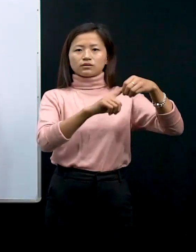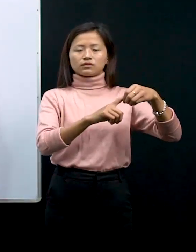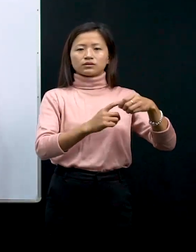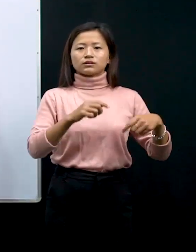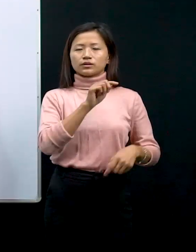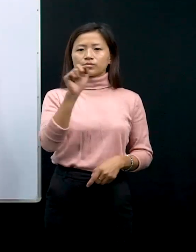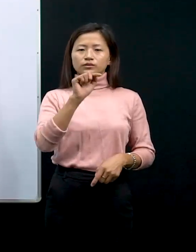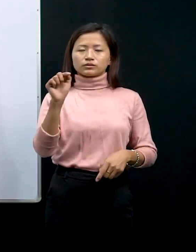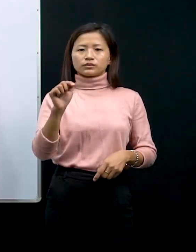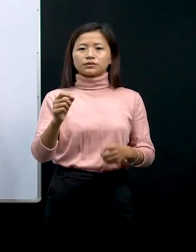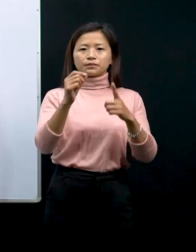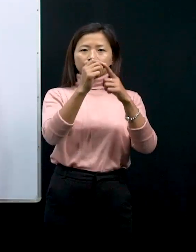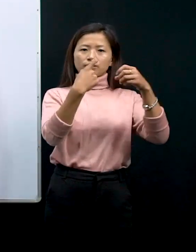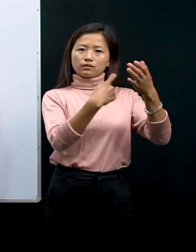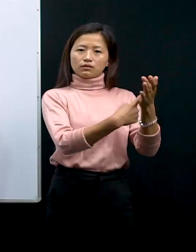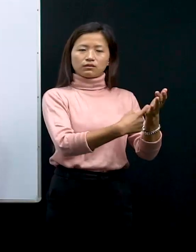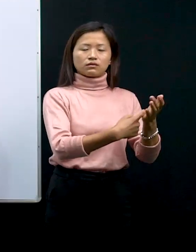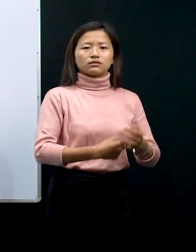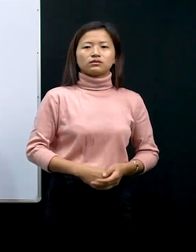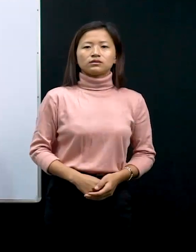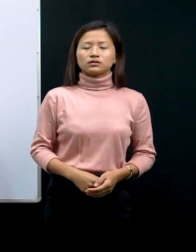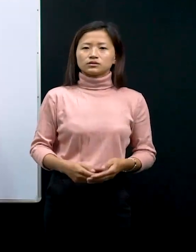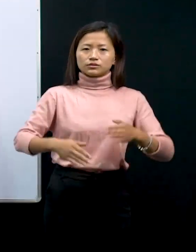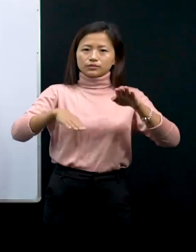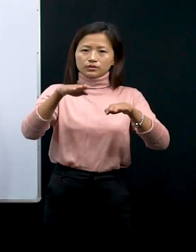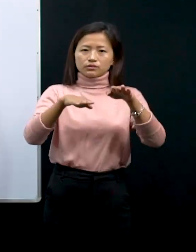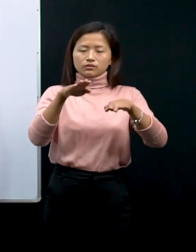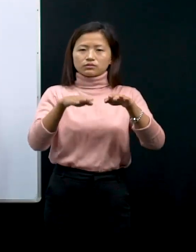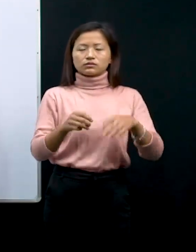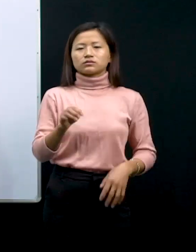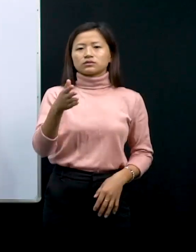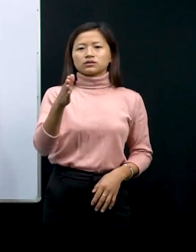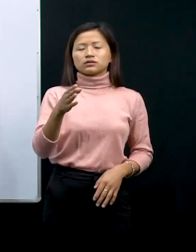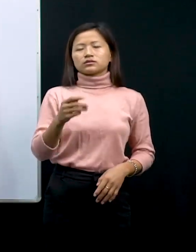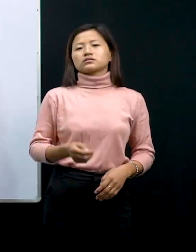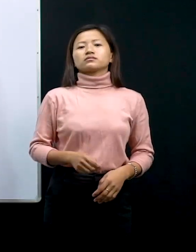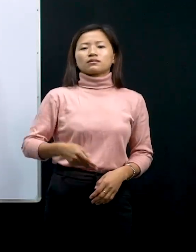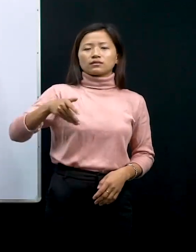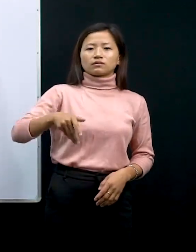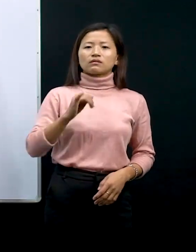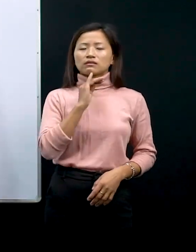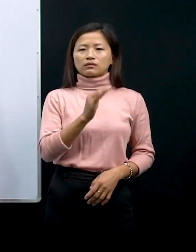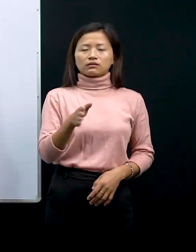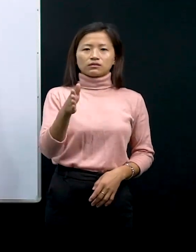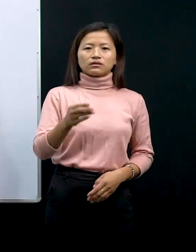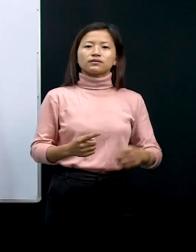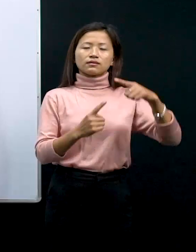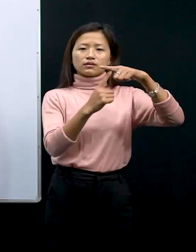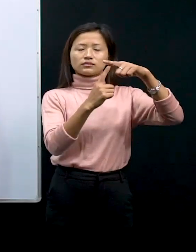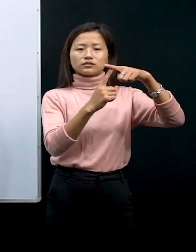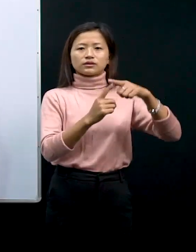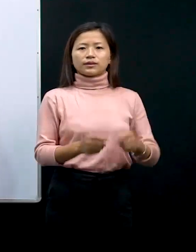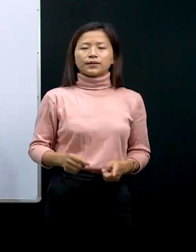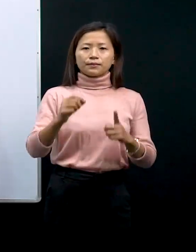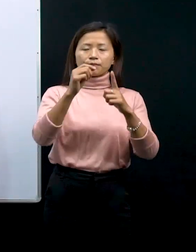PR. Never change. It should be equal. If it is not equal, then it is not a tangent. Clear? PQ and